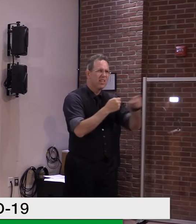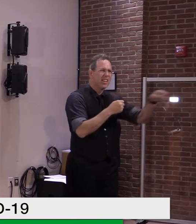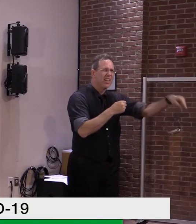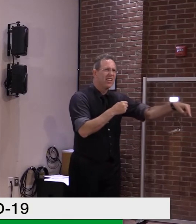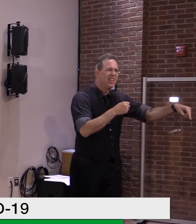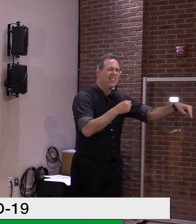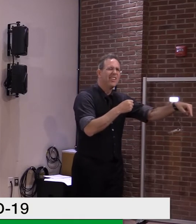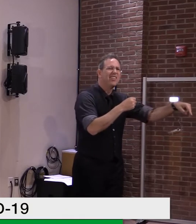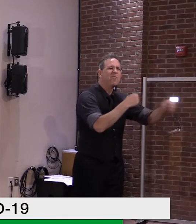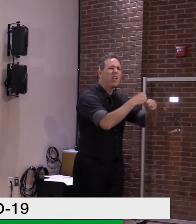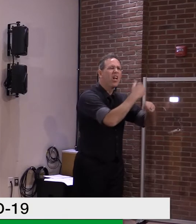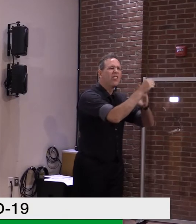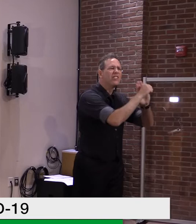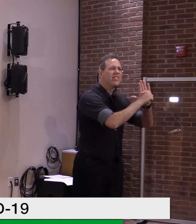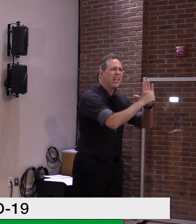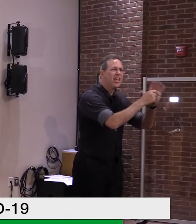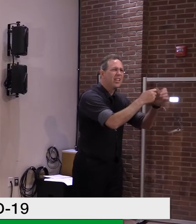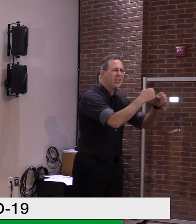Vermont?